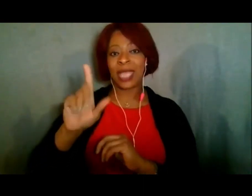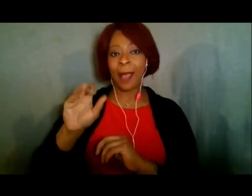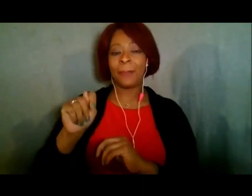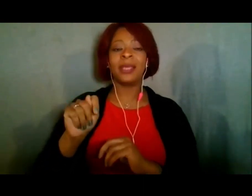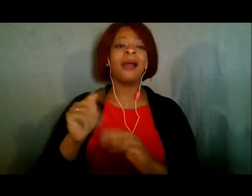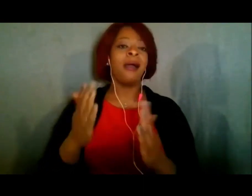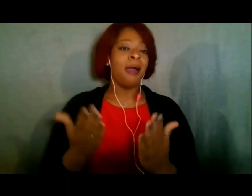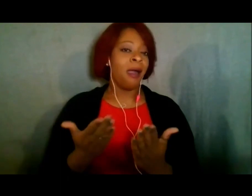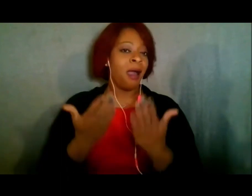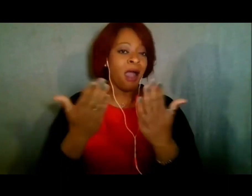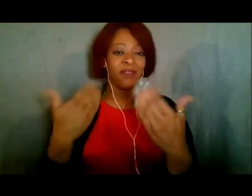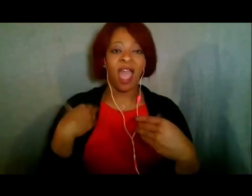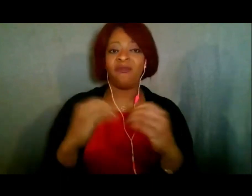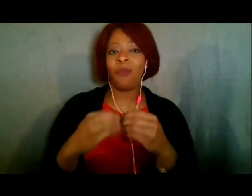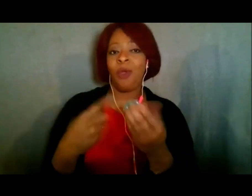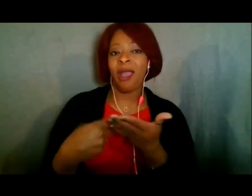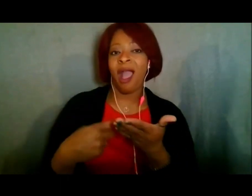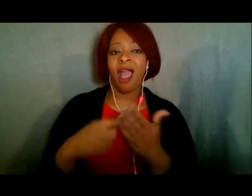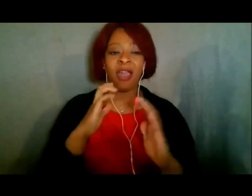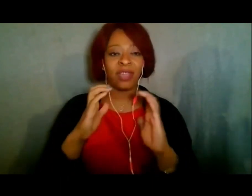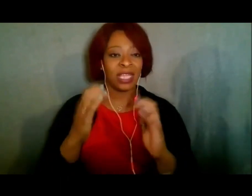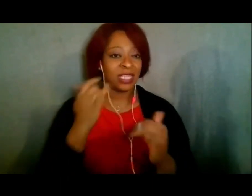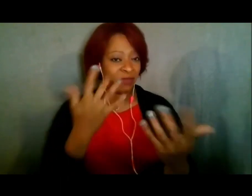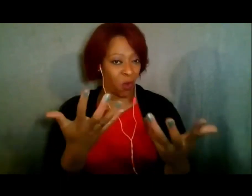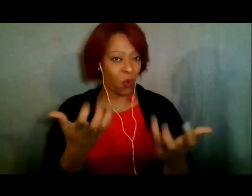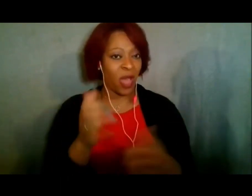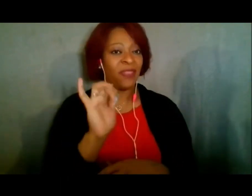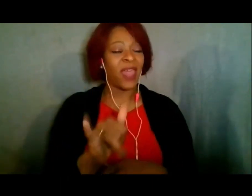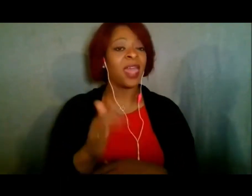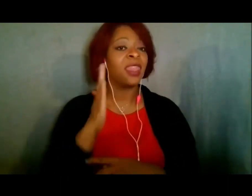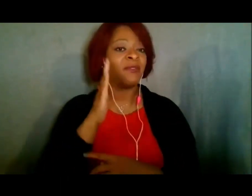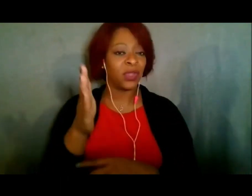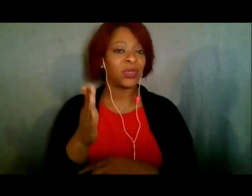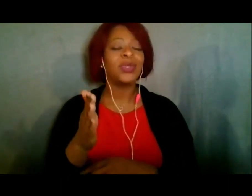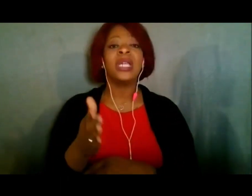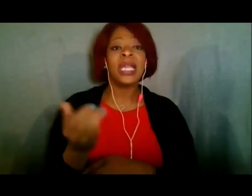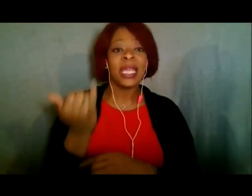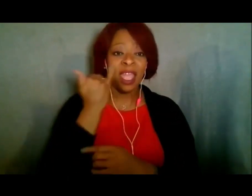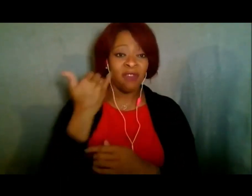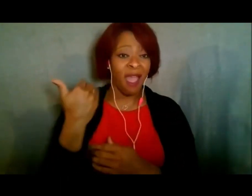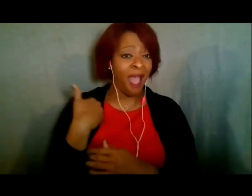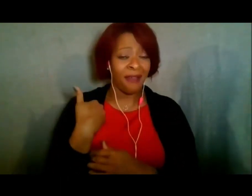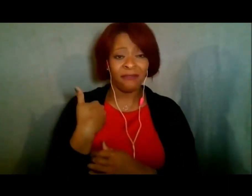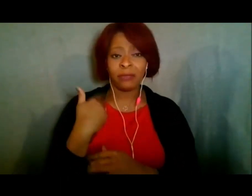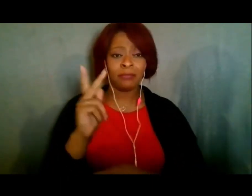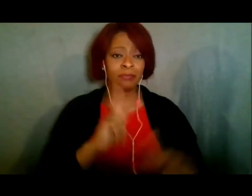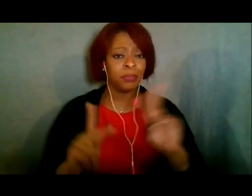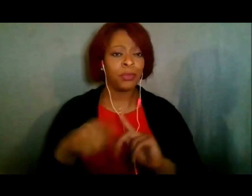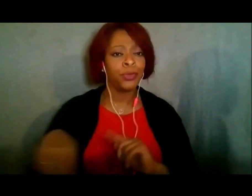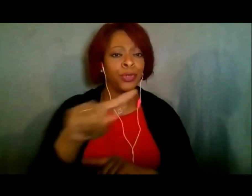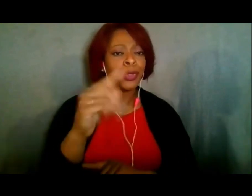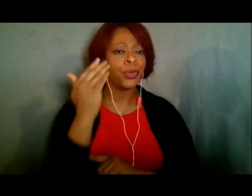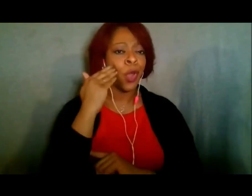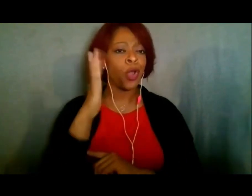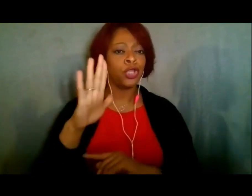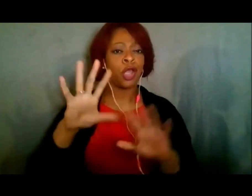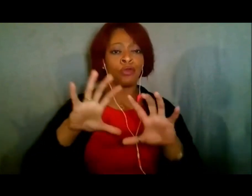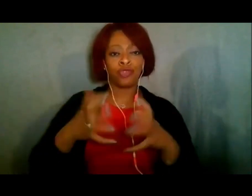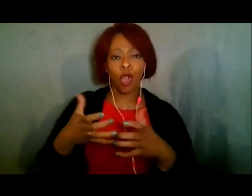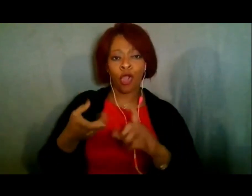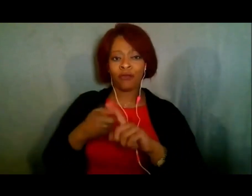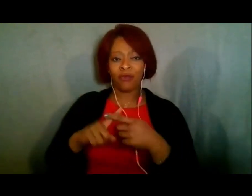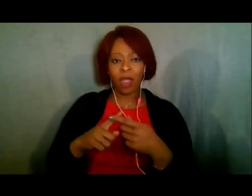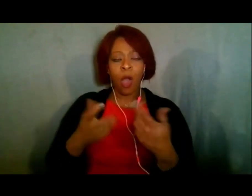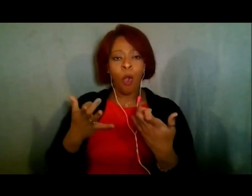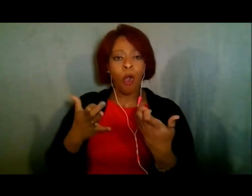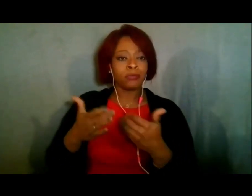offered to have more conversations if we want those in the future. So if you do have people you know in your circles who would like